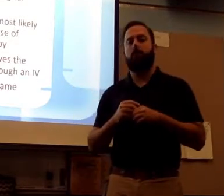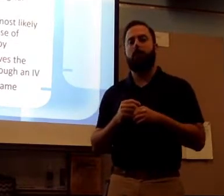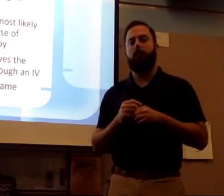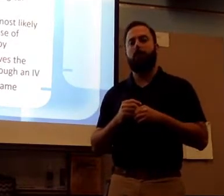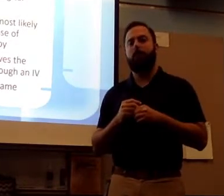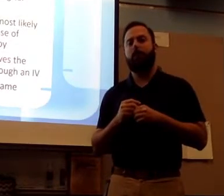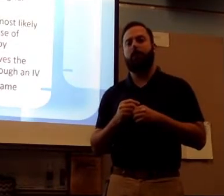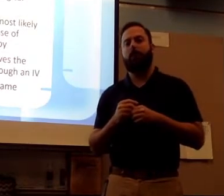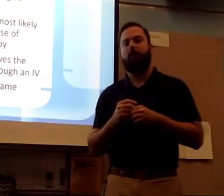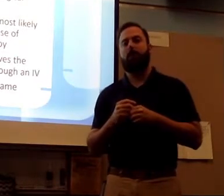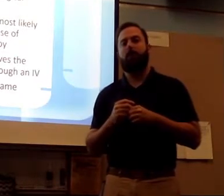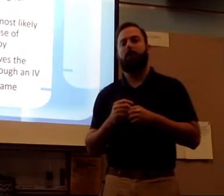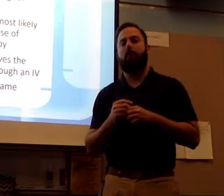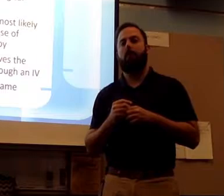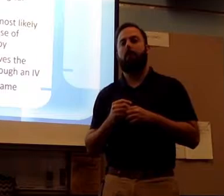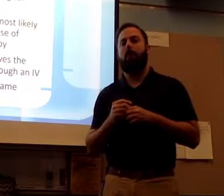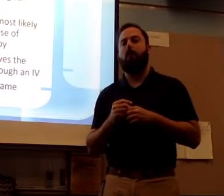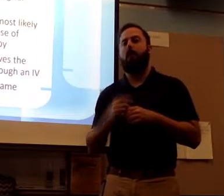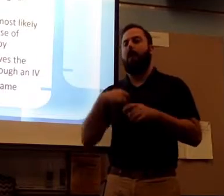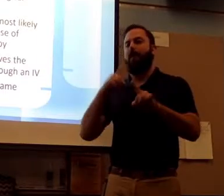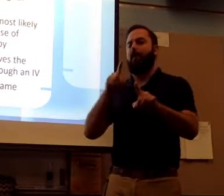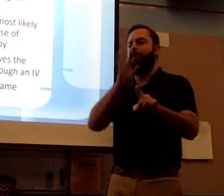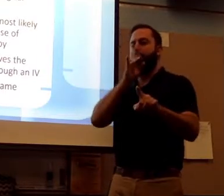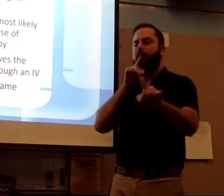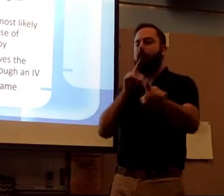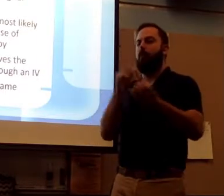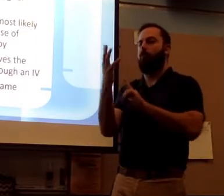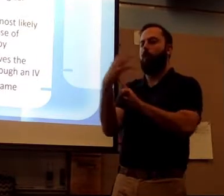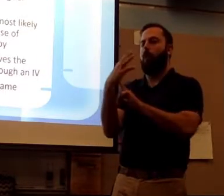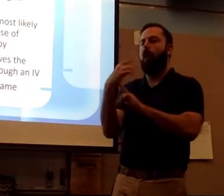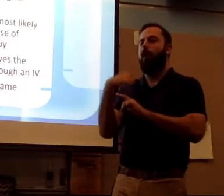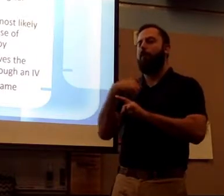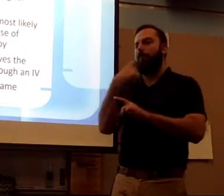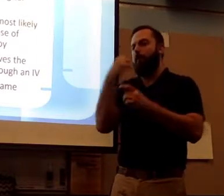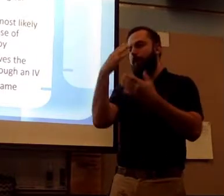Yep. I need to speak because it's being recorded and I just forgot and I'm sorry. Sorry.